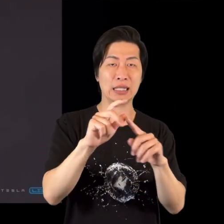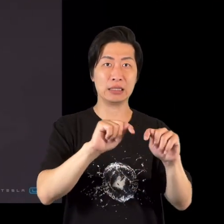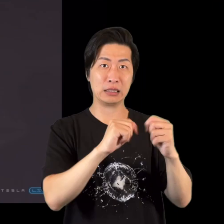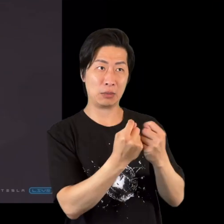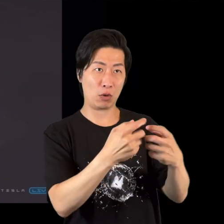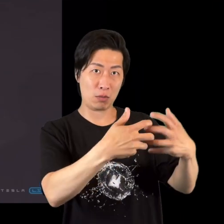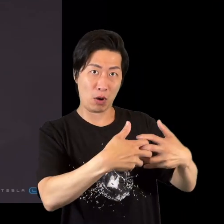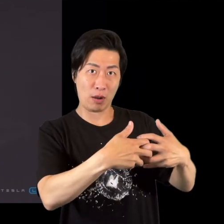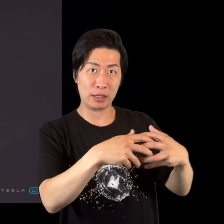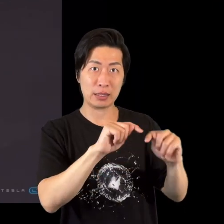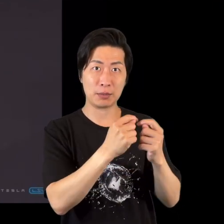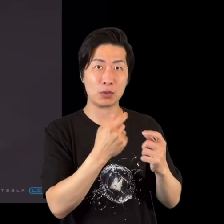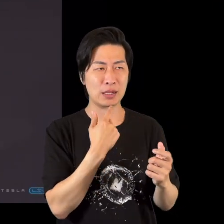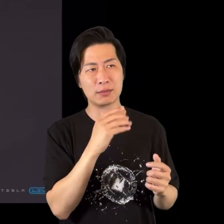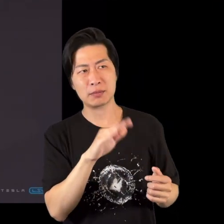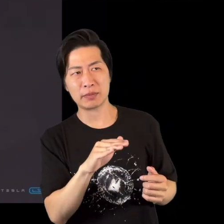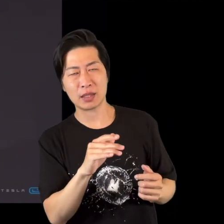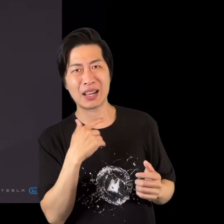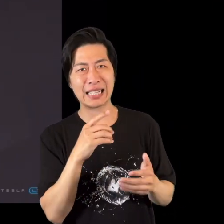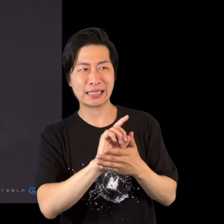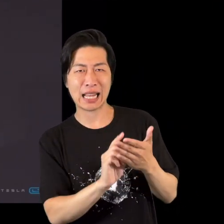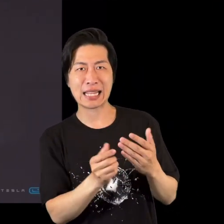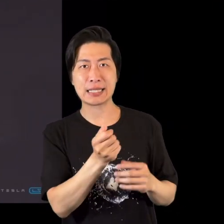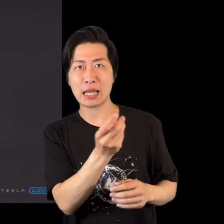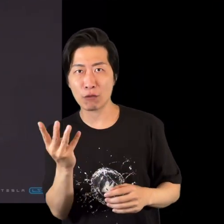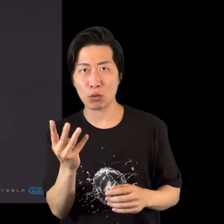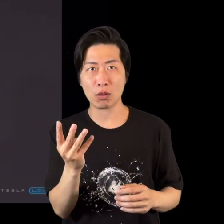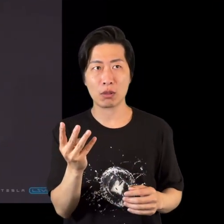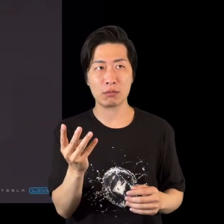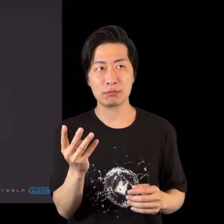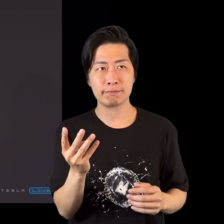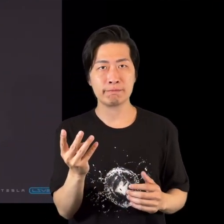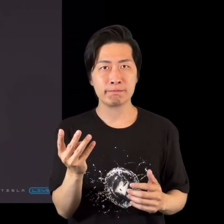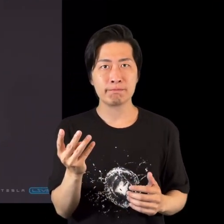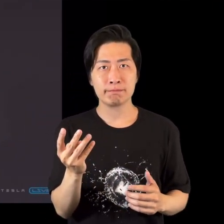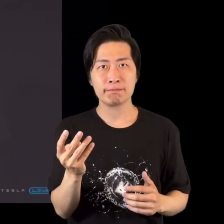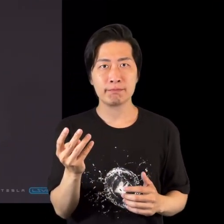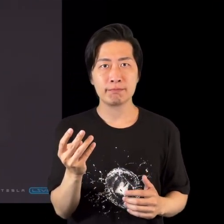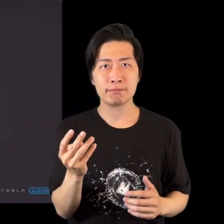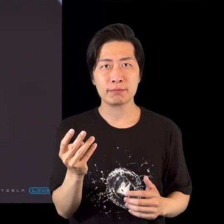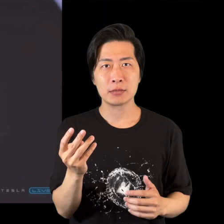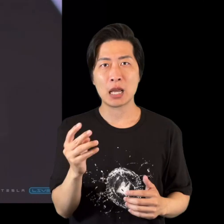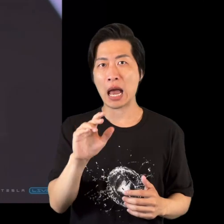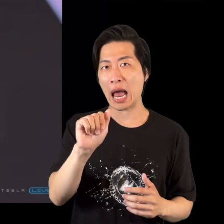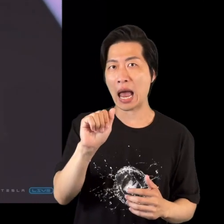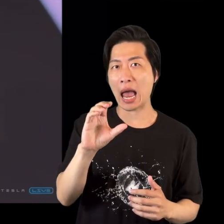and said, okay, we need to design several